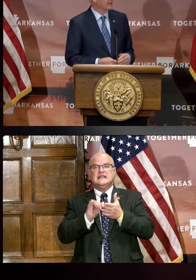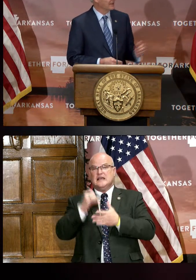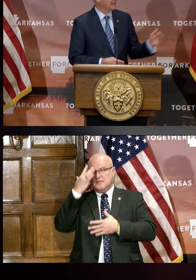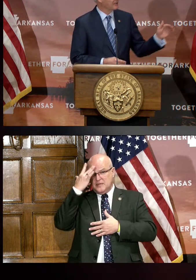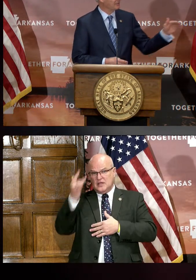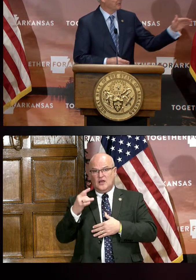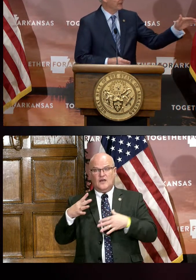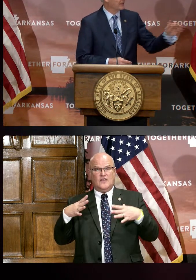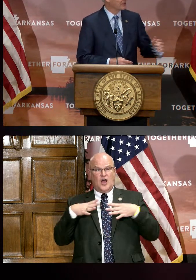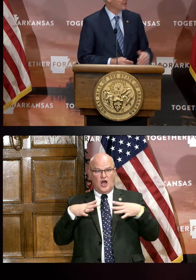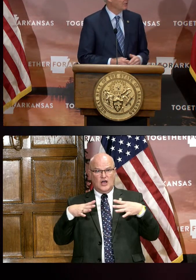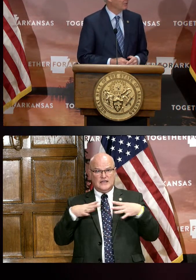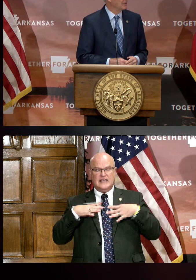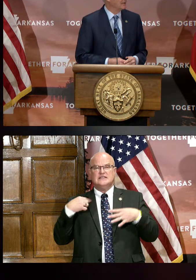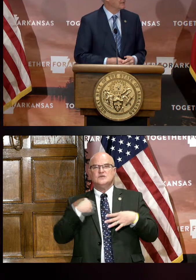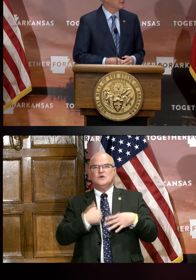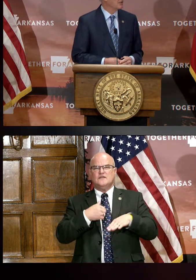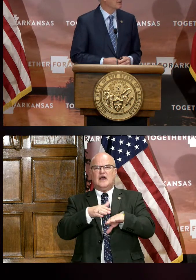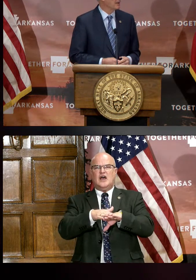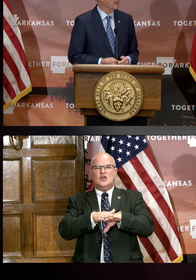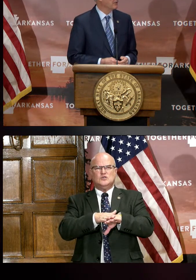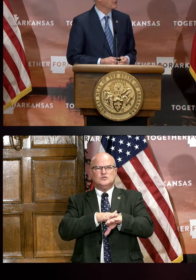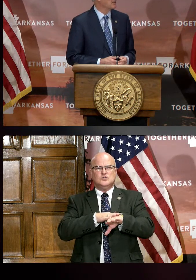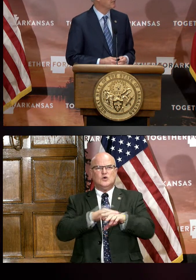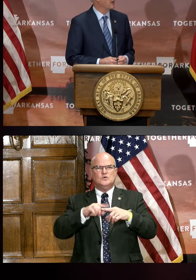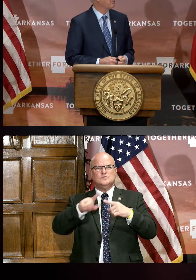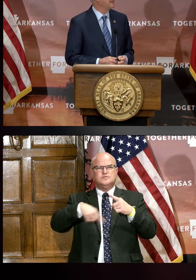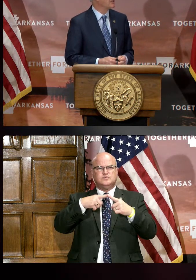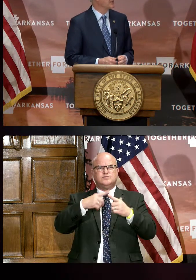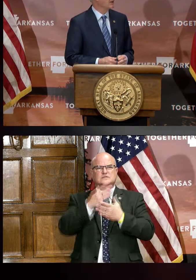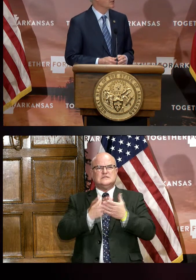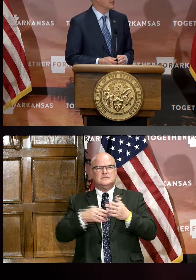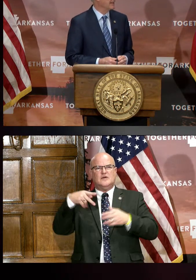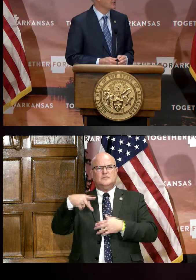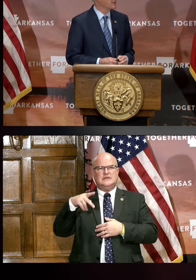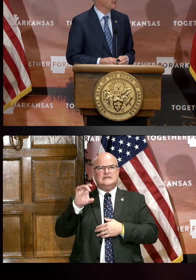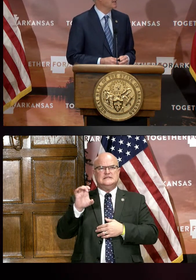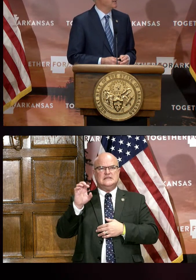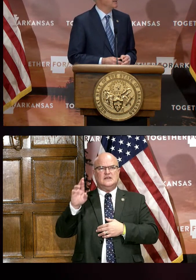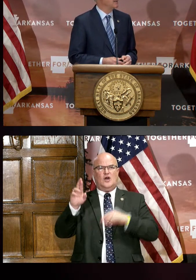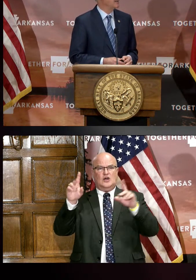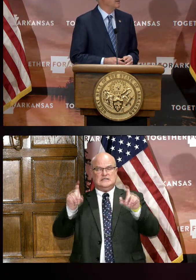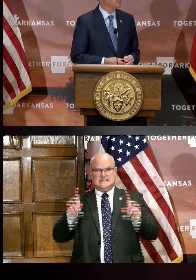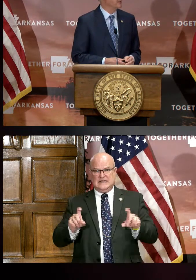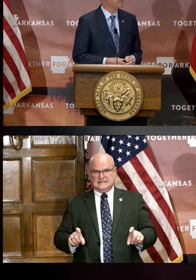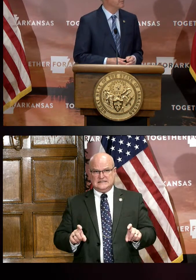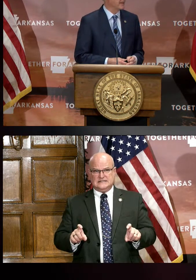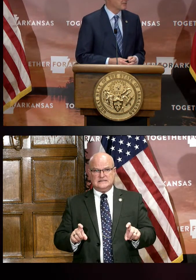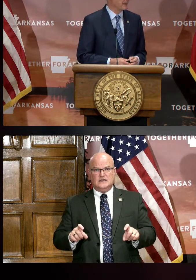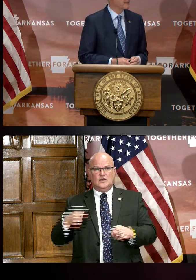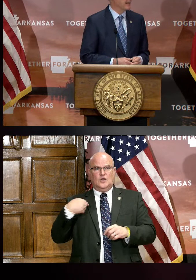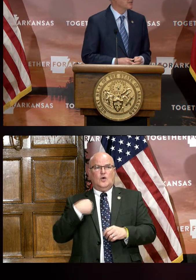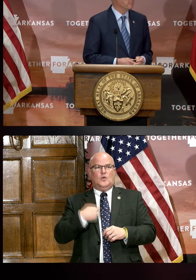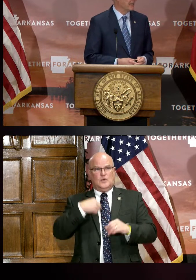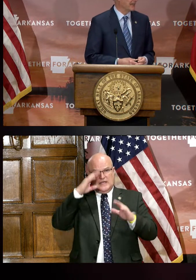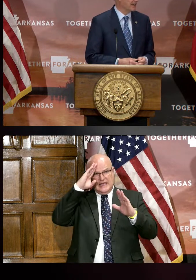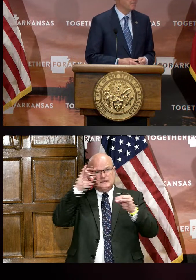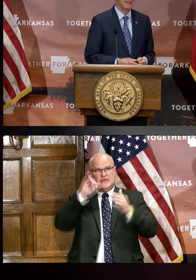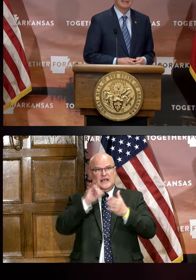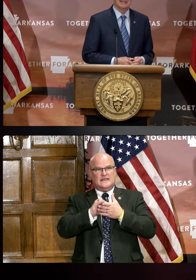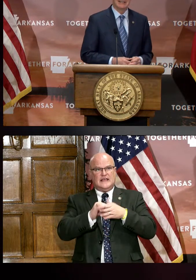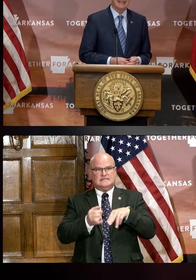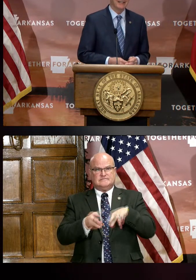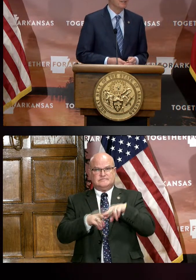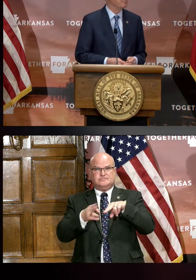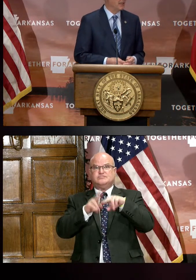of the holidays that we've had a slow turnaround on some of our PCR tests. We expect that to pick